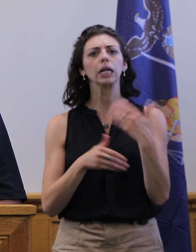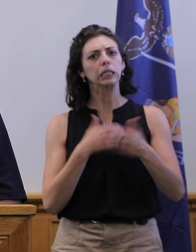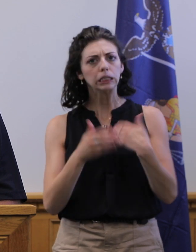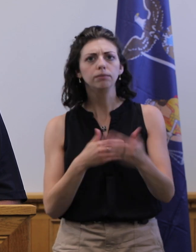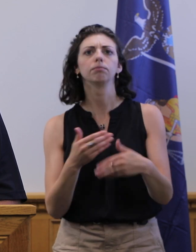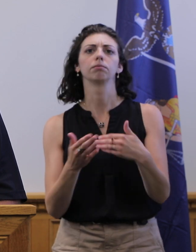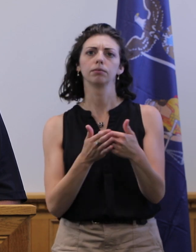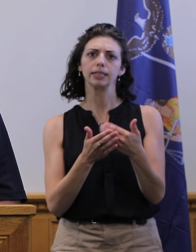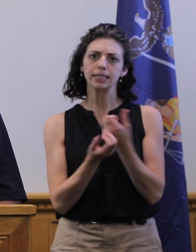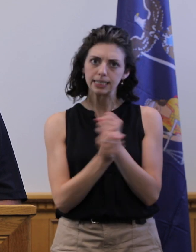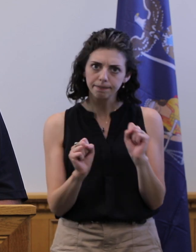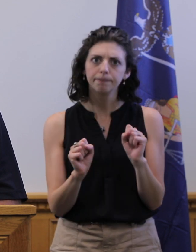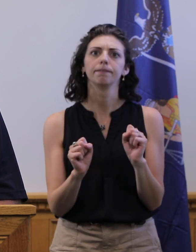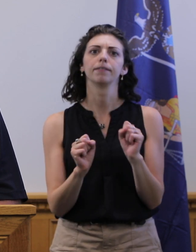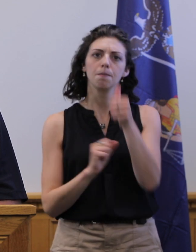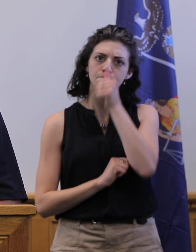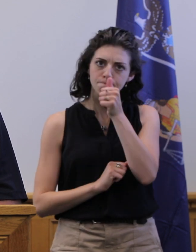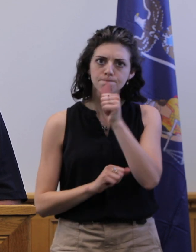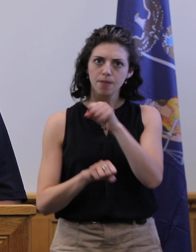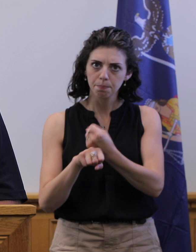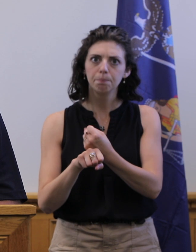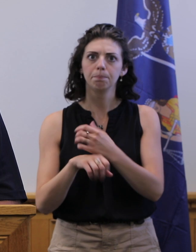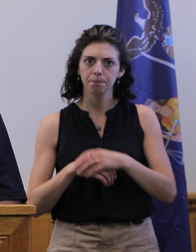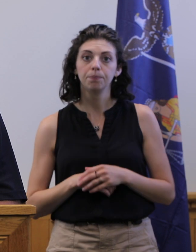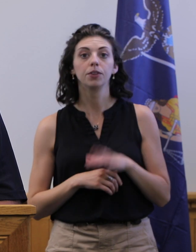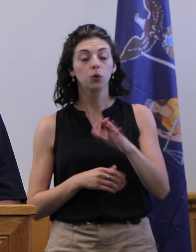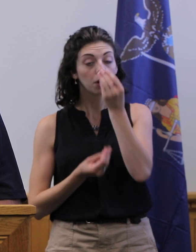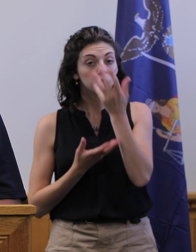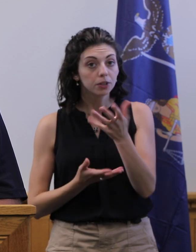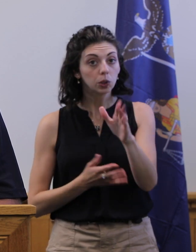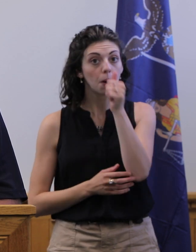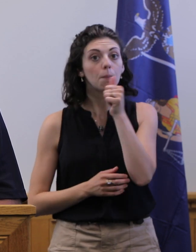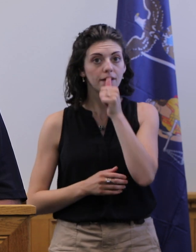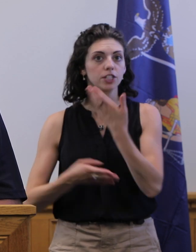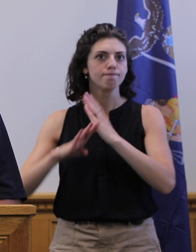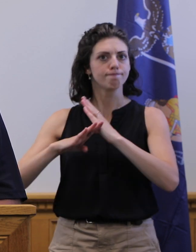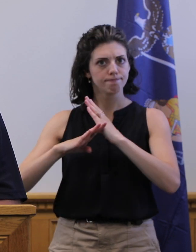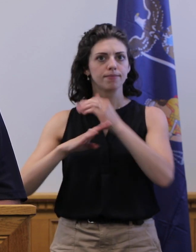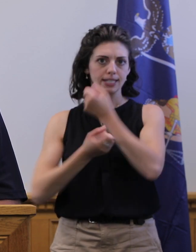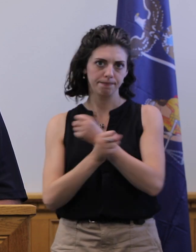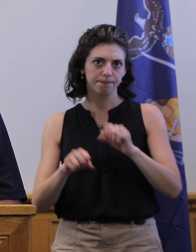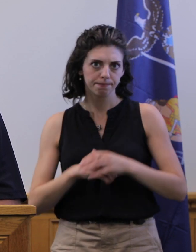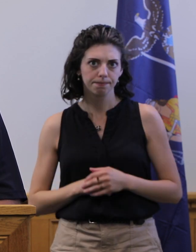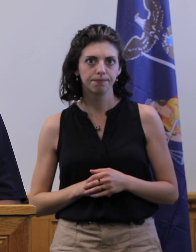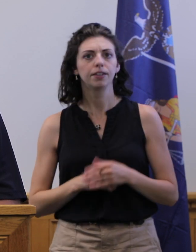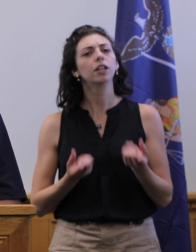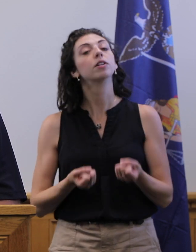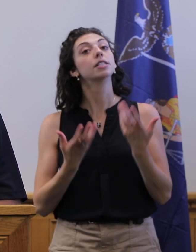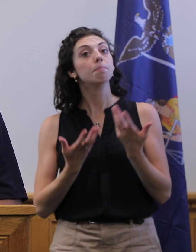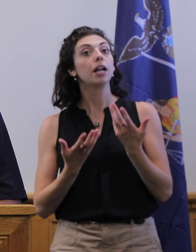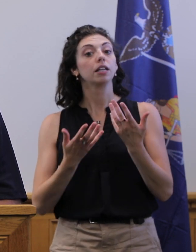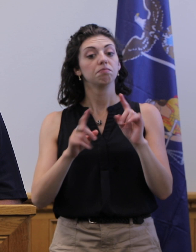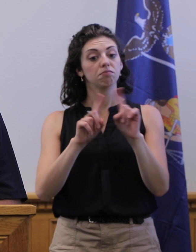safe, secure, and confidential. Your information and privacy are protected. There are several convenient ways to